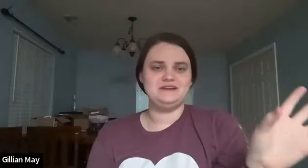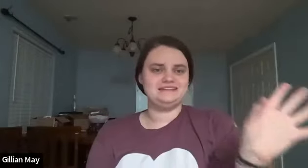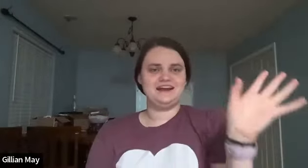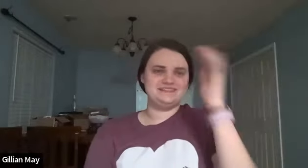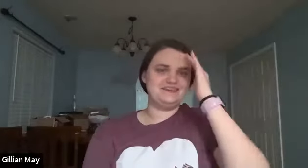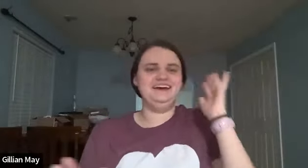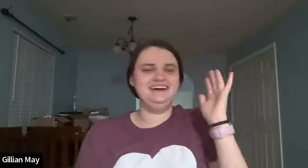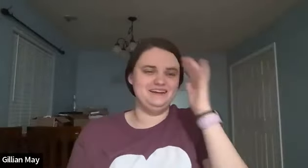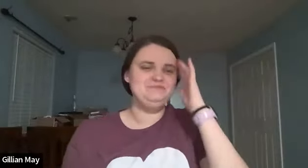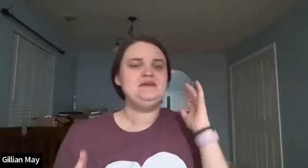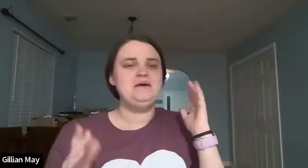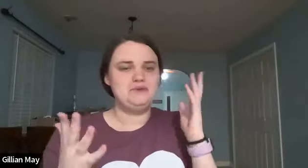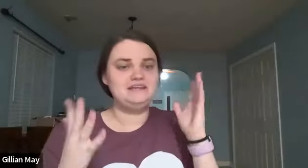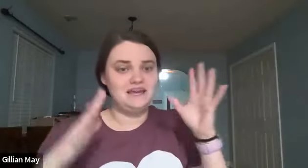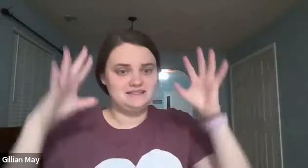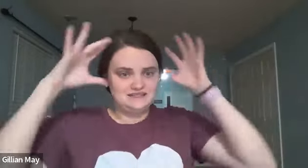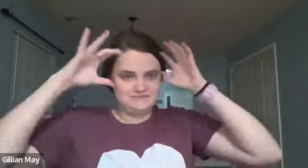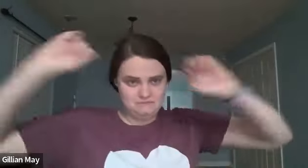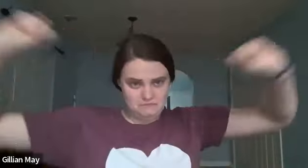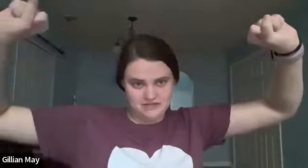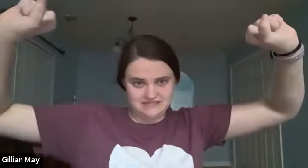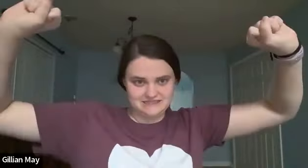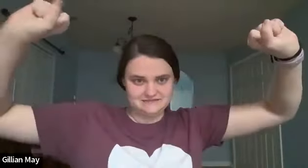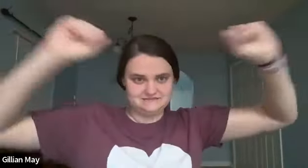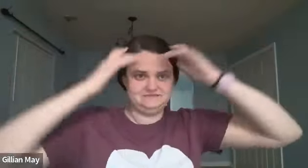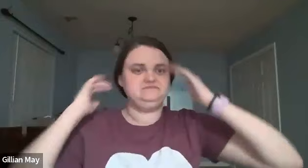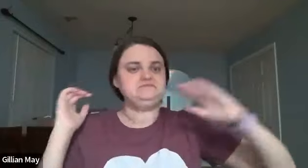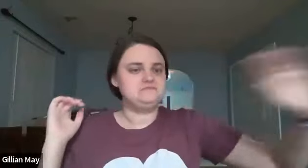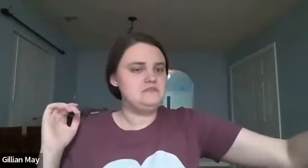days, guys. But yes, president.